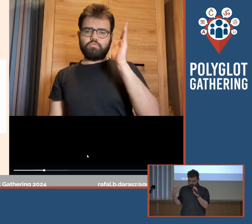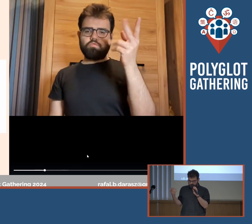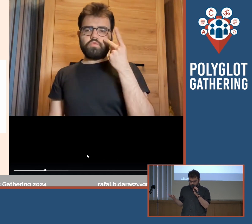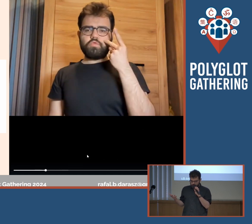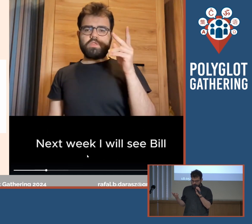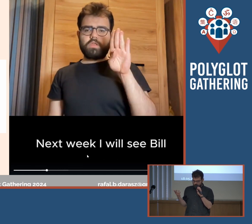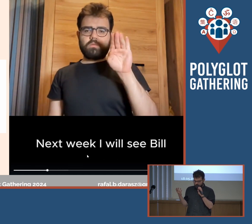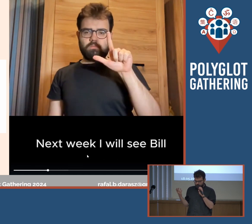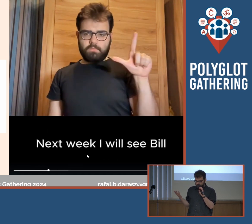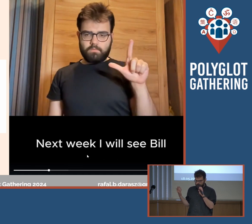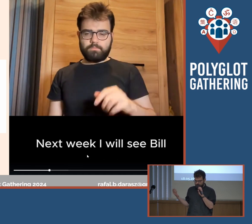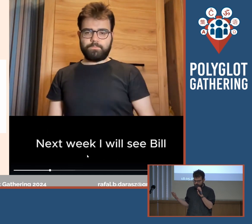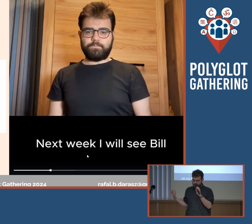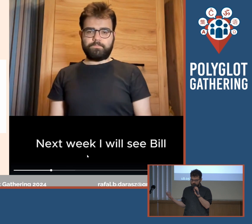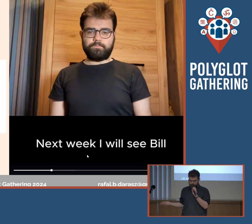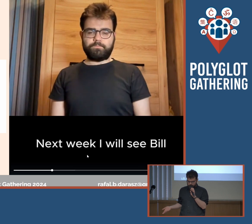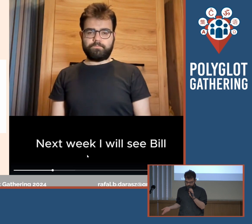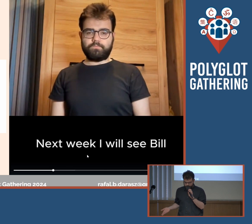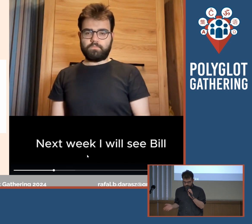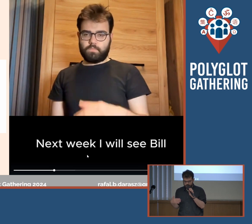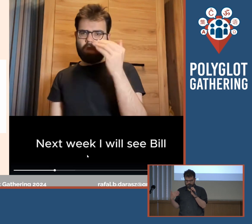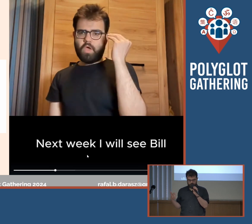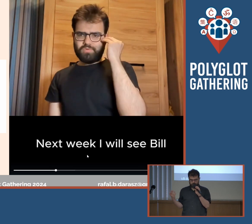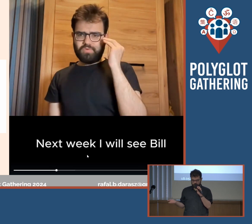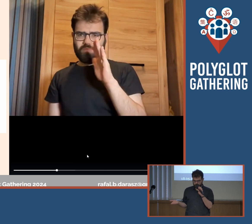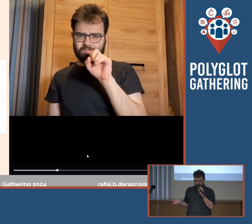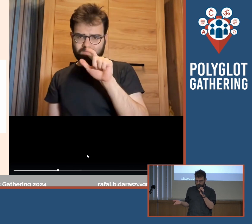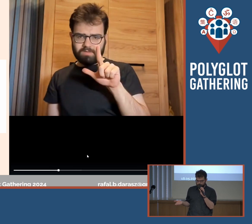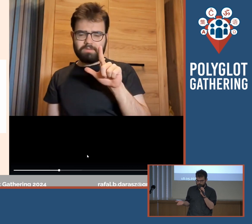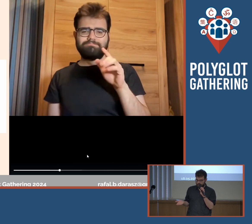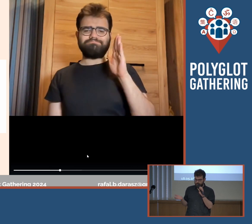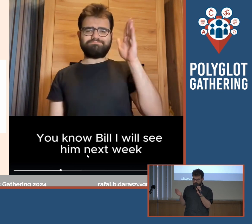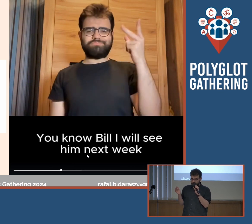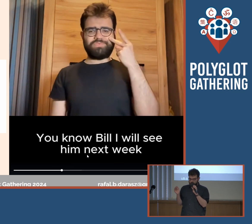So next week, future, see Bill. I'll see Bill next week.